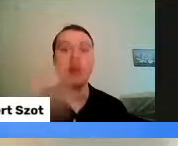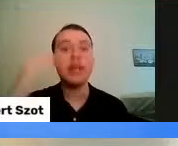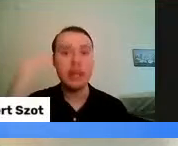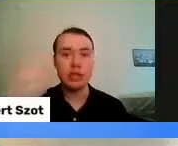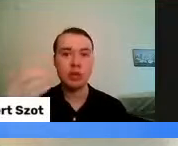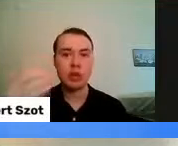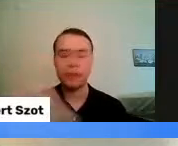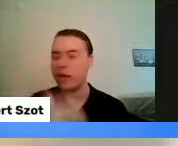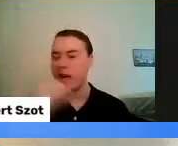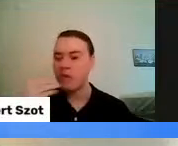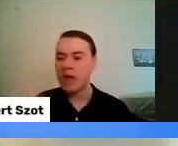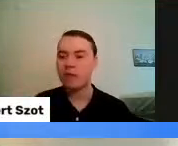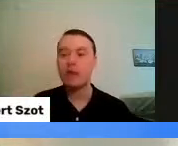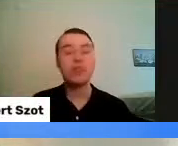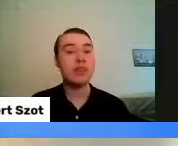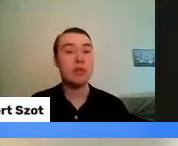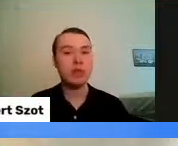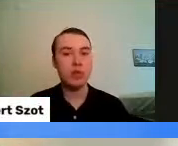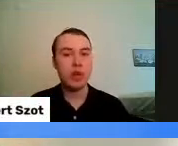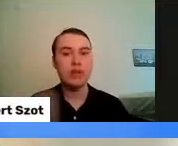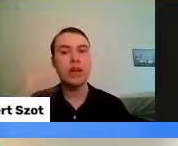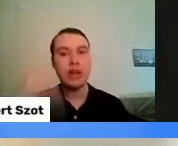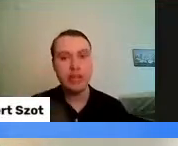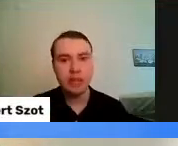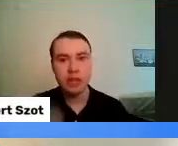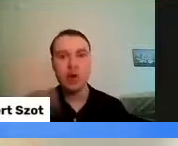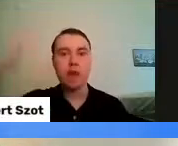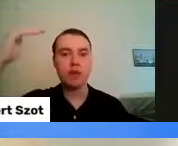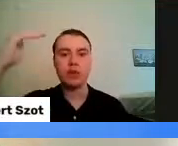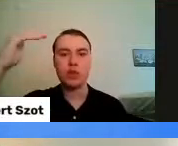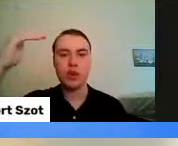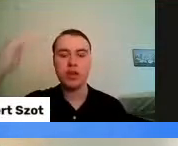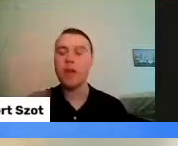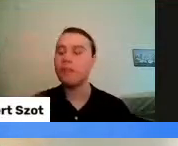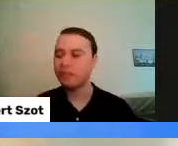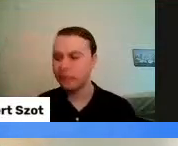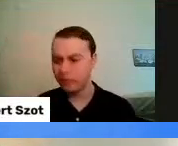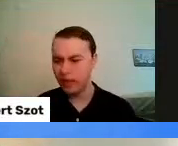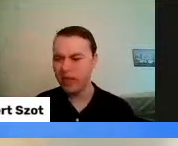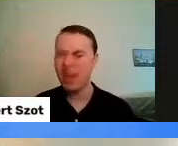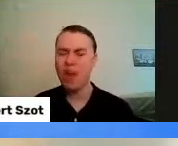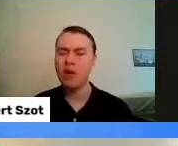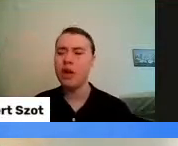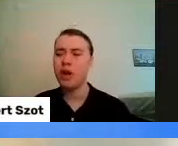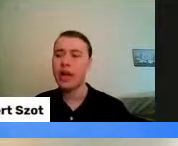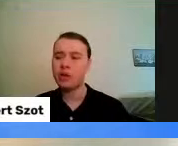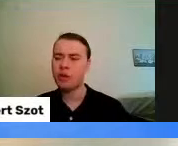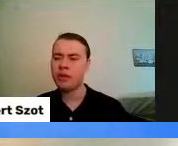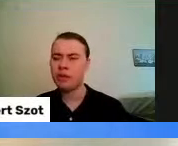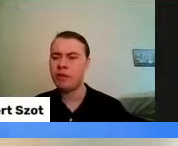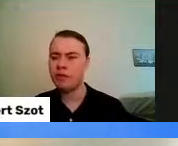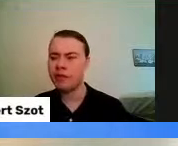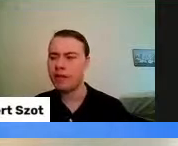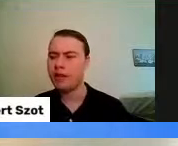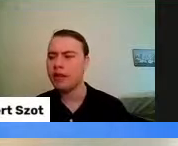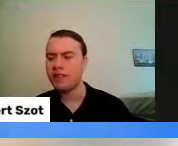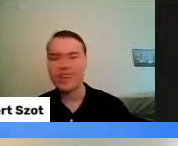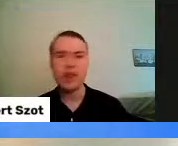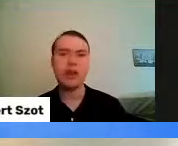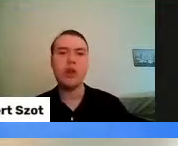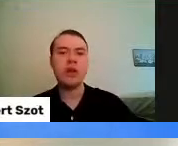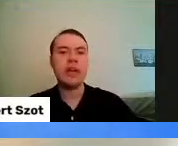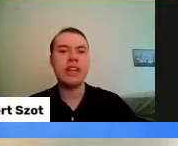only level, get to the roof. If you have several stories, climb those stories up. Now, it was a little bit of a